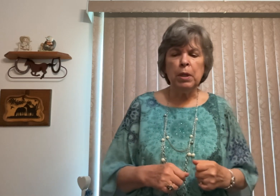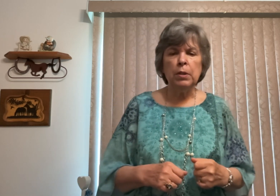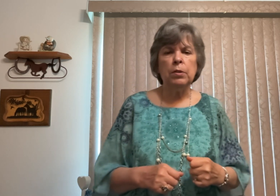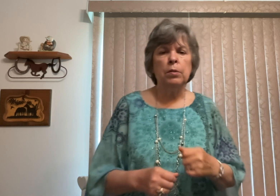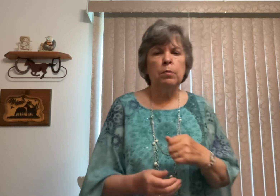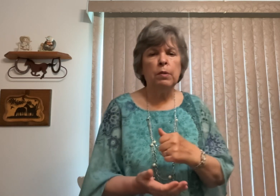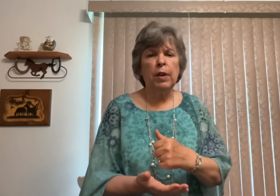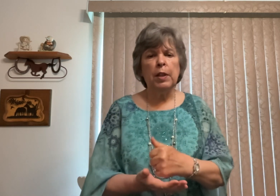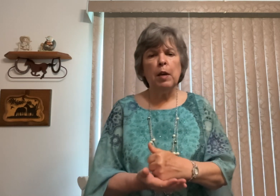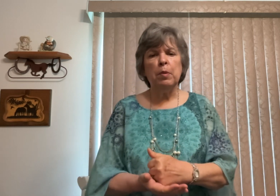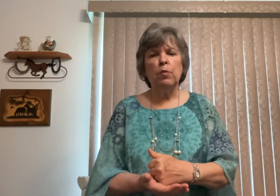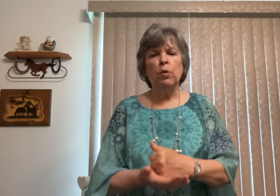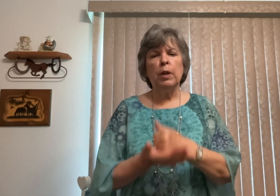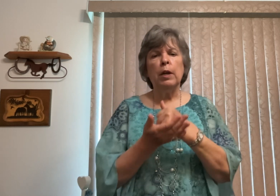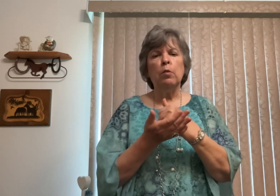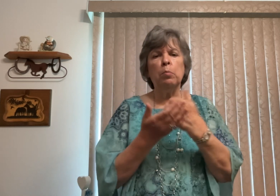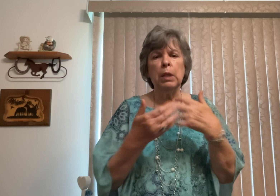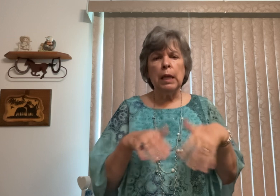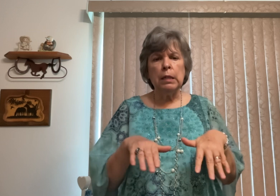Helpless, we've had that before. Helpless,